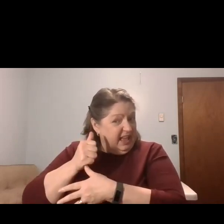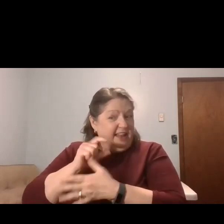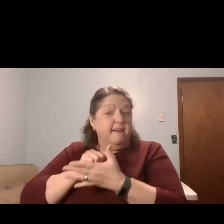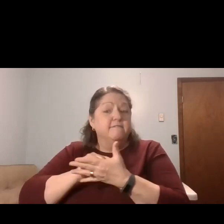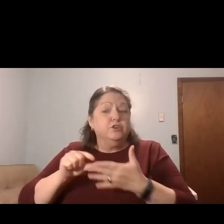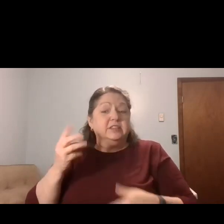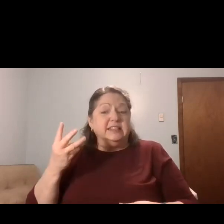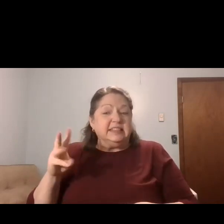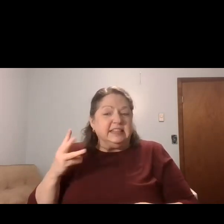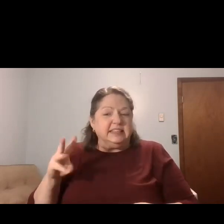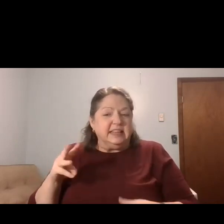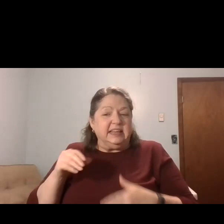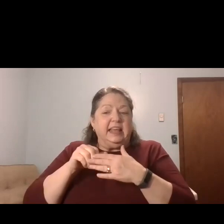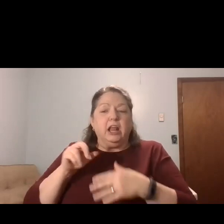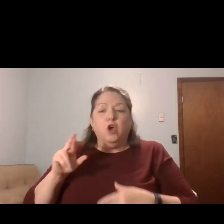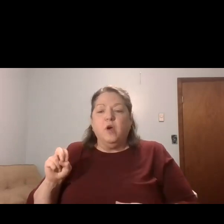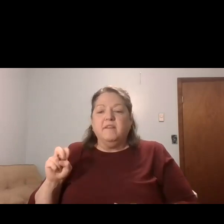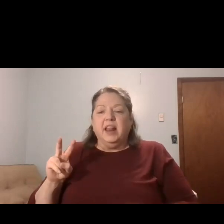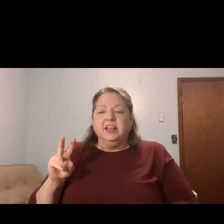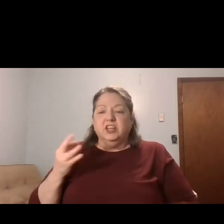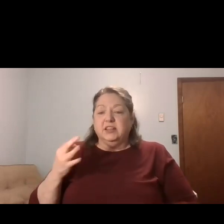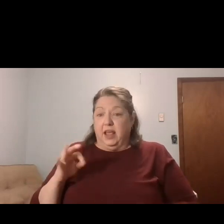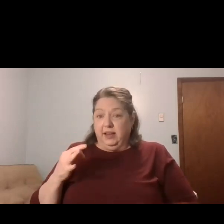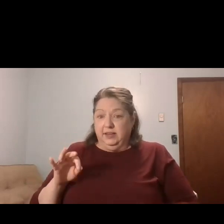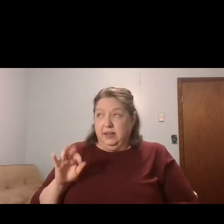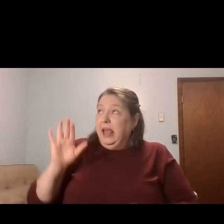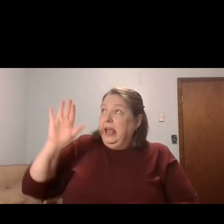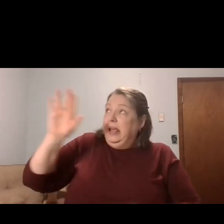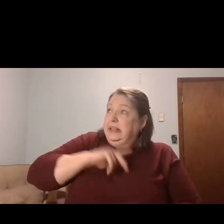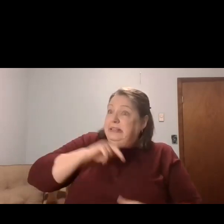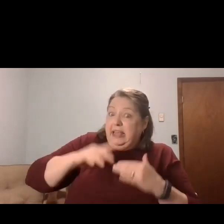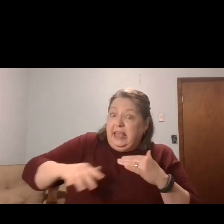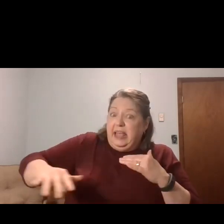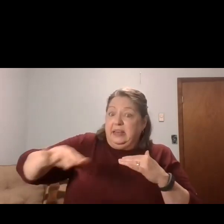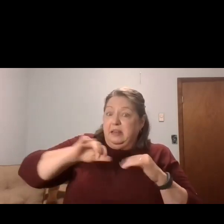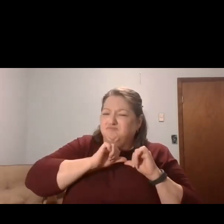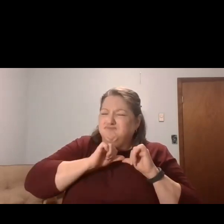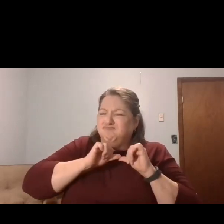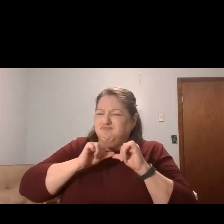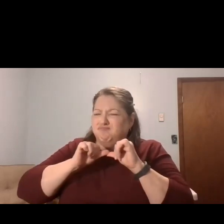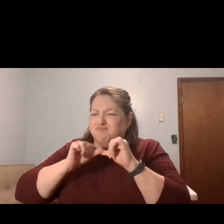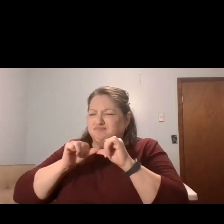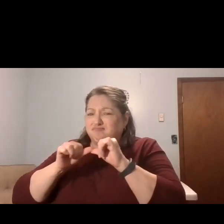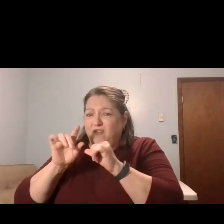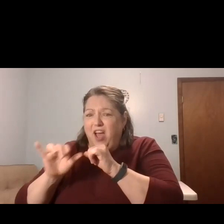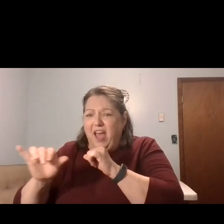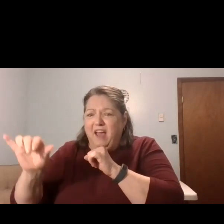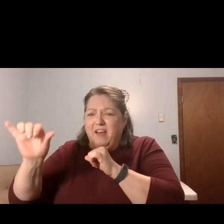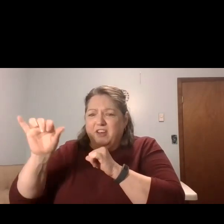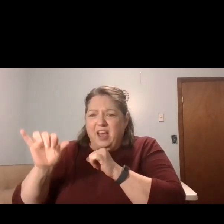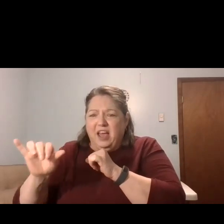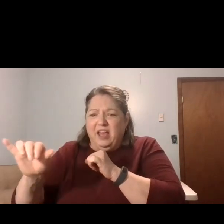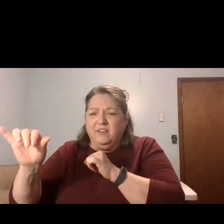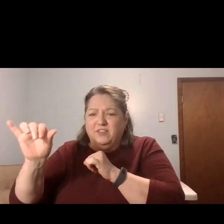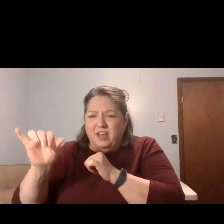of Revelation 19. His kingdom will never ever end. It will last forever and ever and